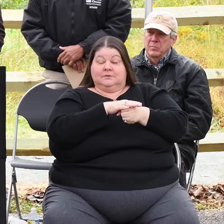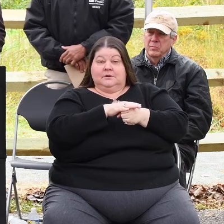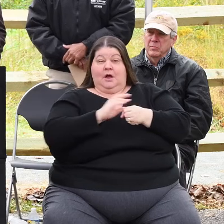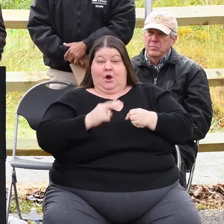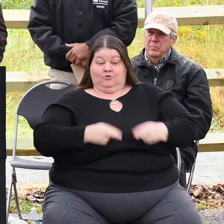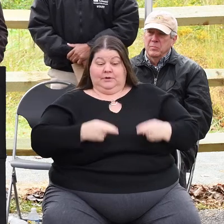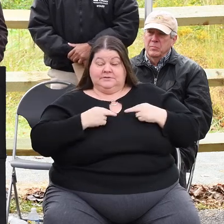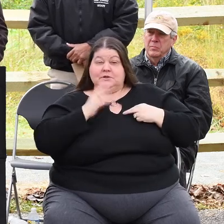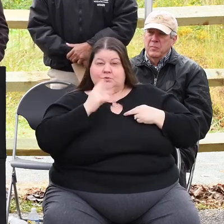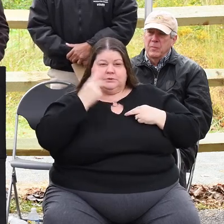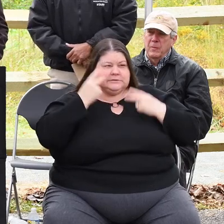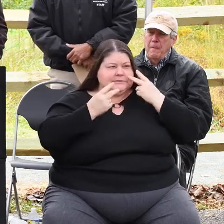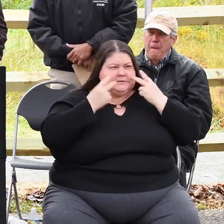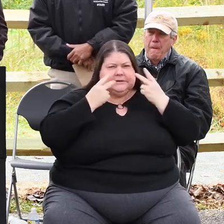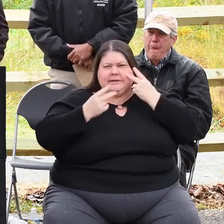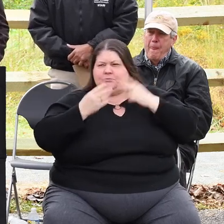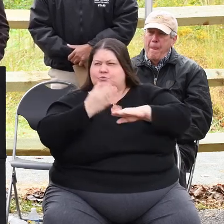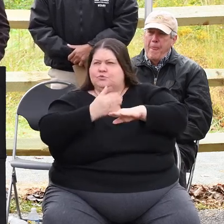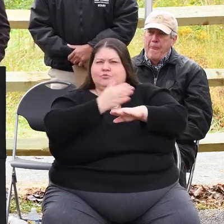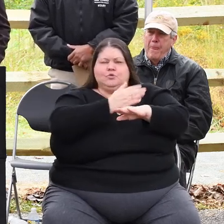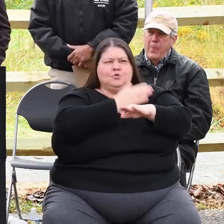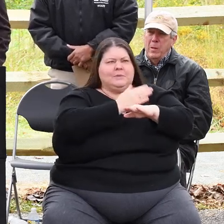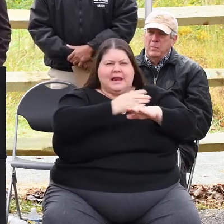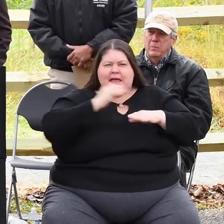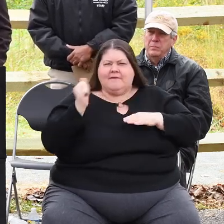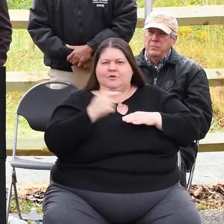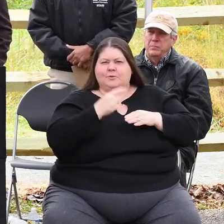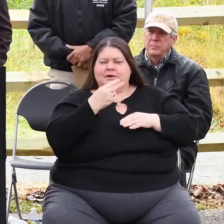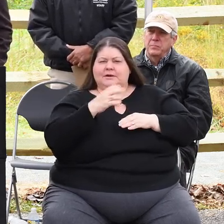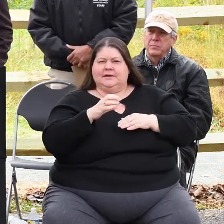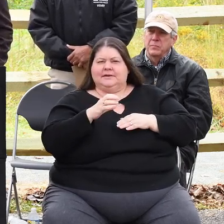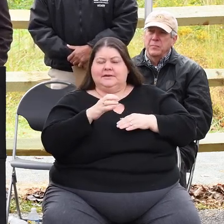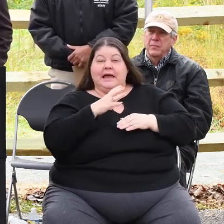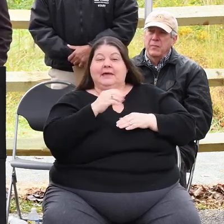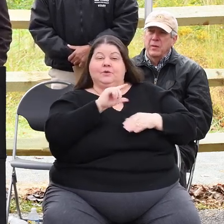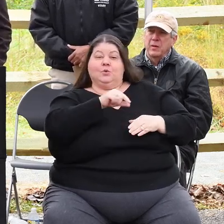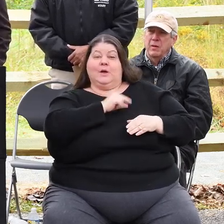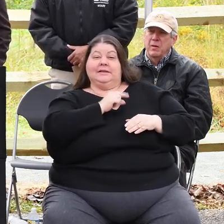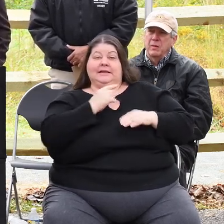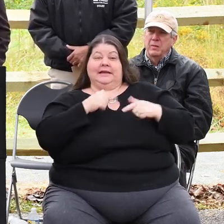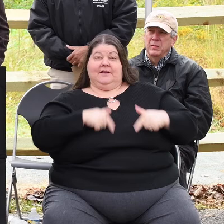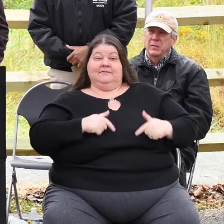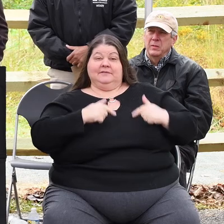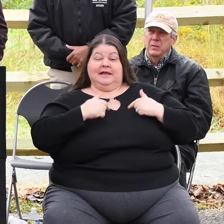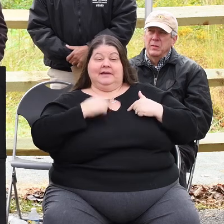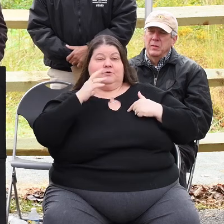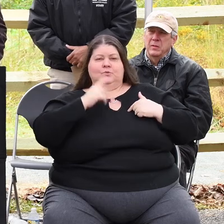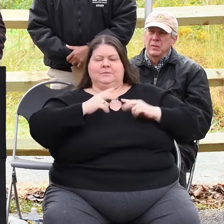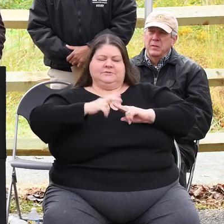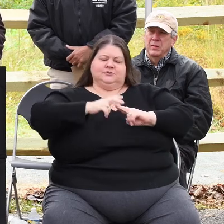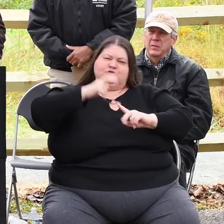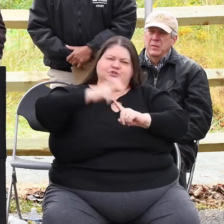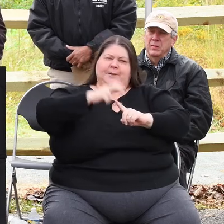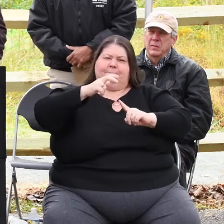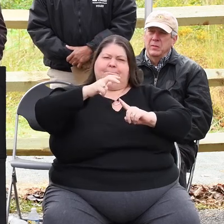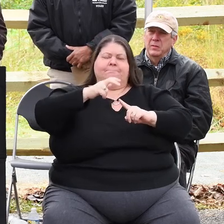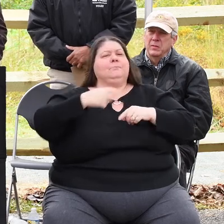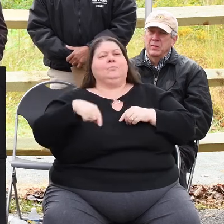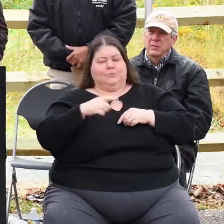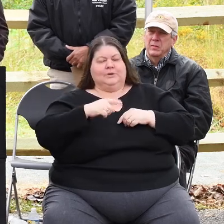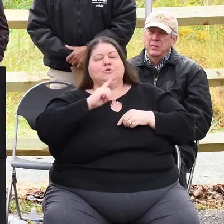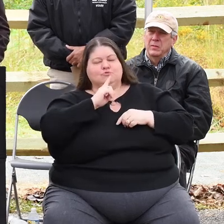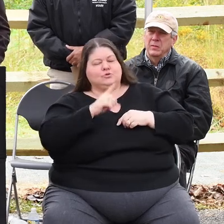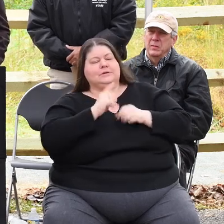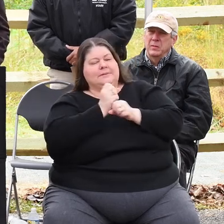and renovations in every corner of the county, and our quality of life will continue to be incomparable. We're truly making